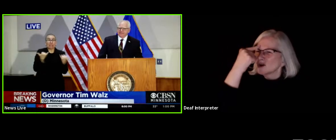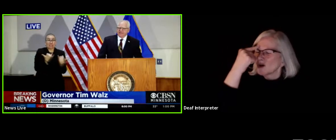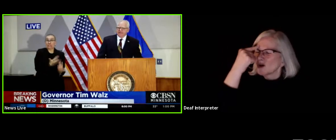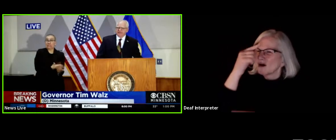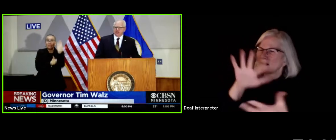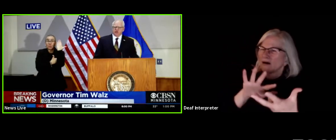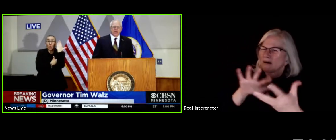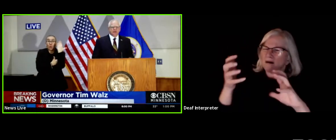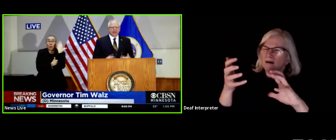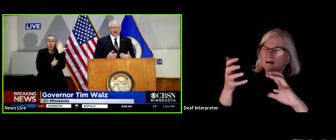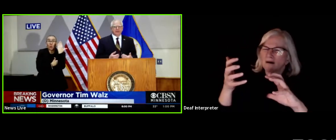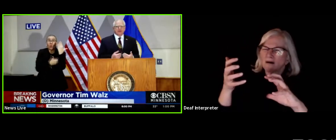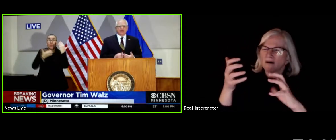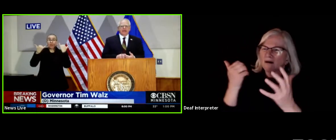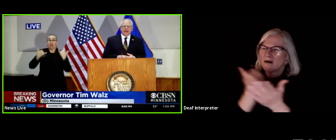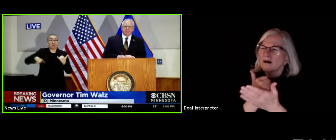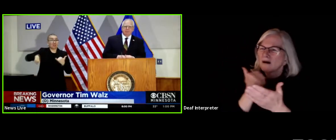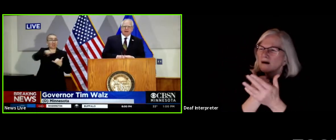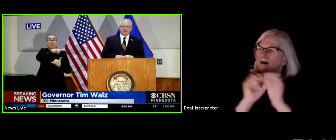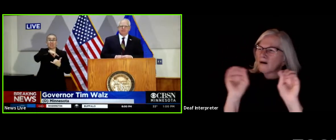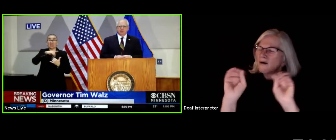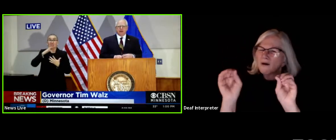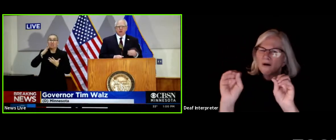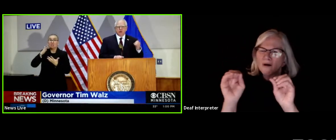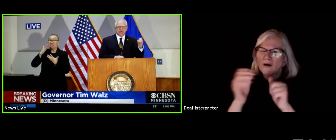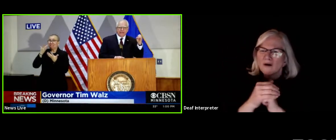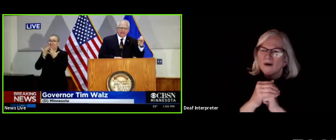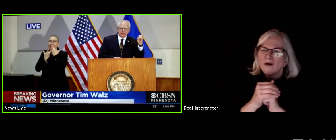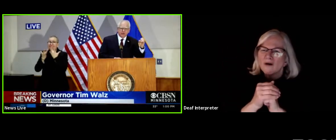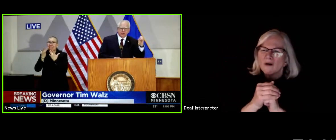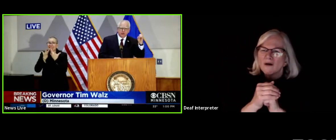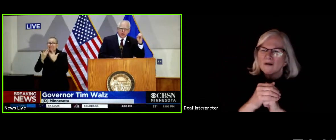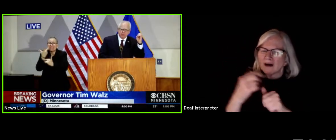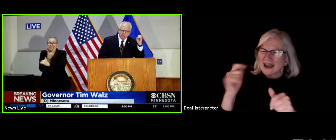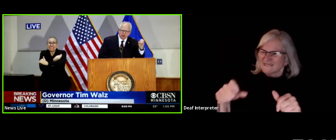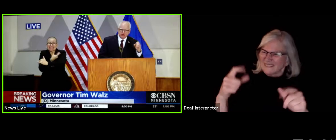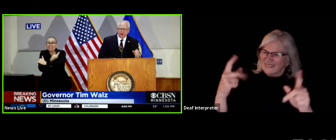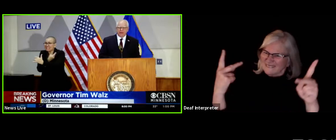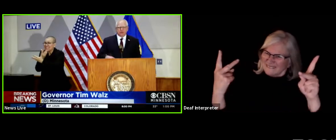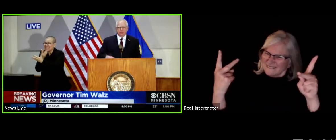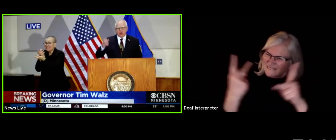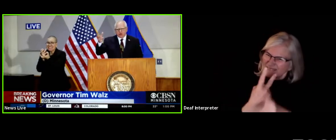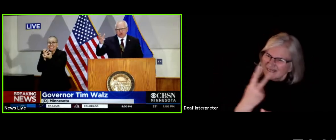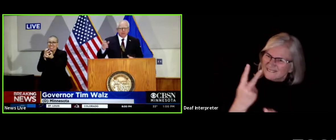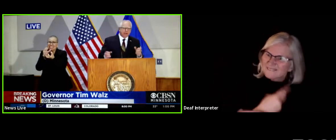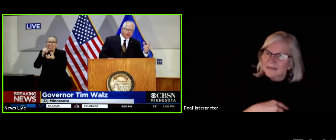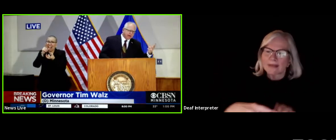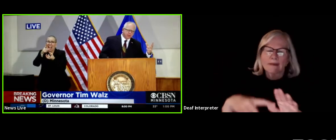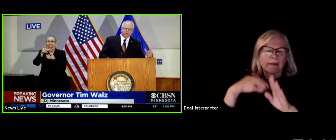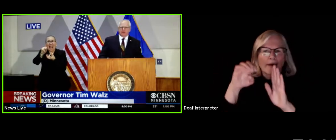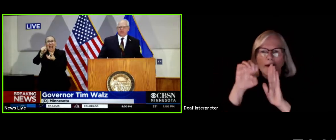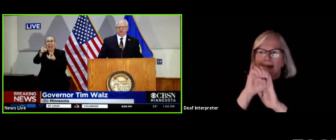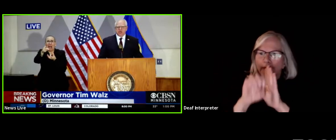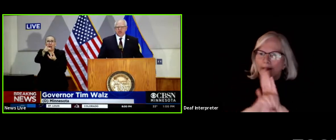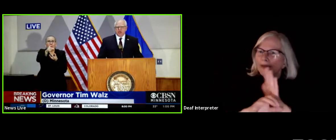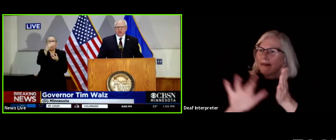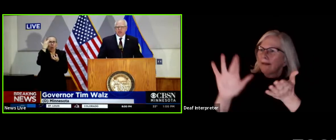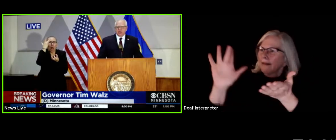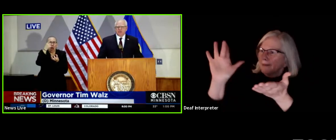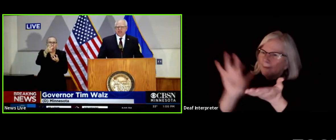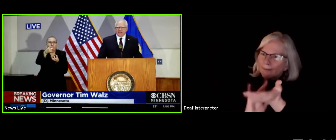of vaccines and trying to ethically and medically figure out who to get it to who are most threatened, long-term care and health